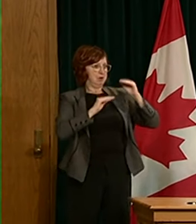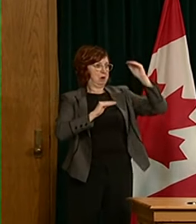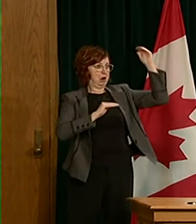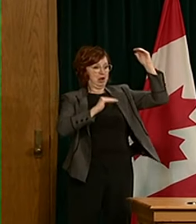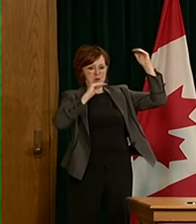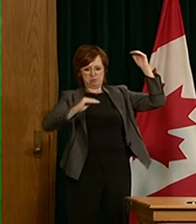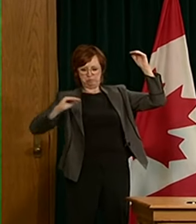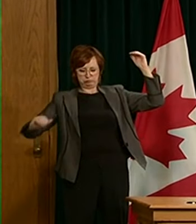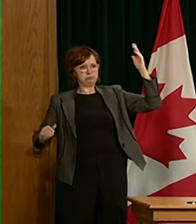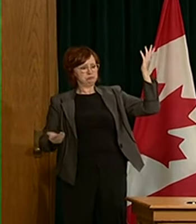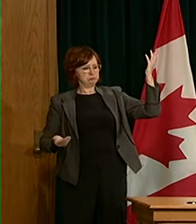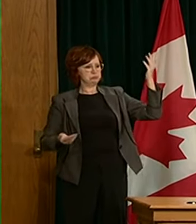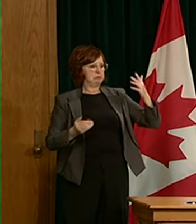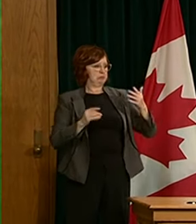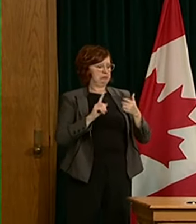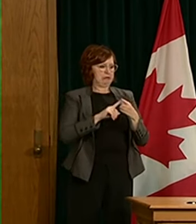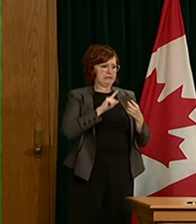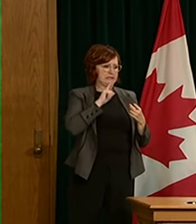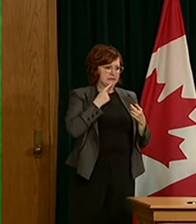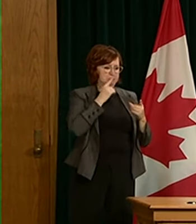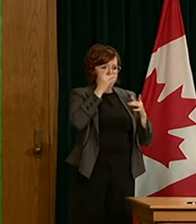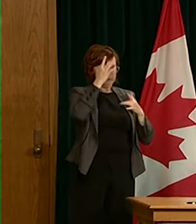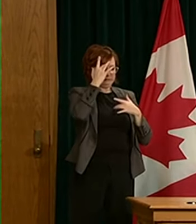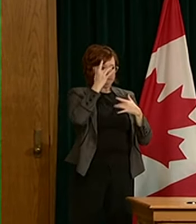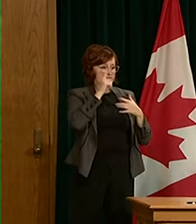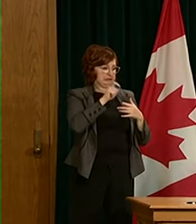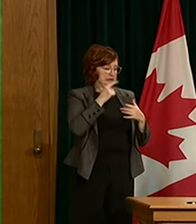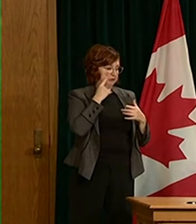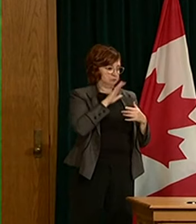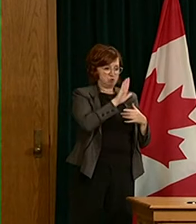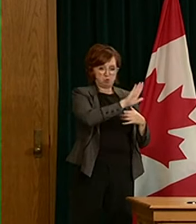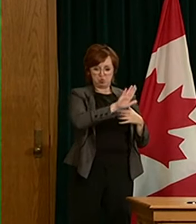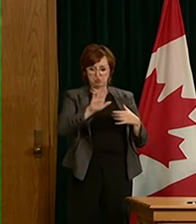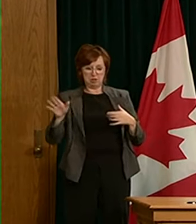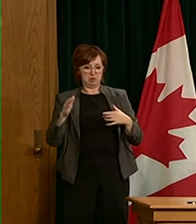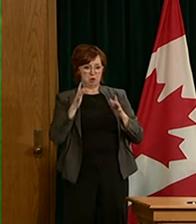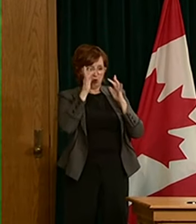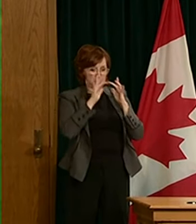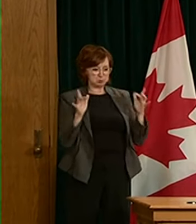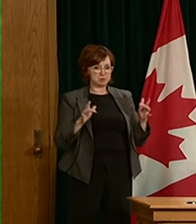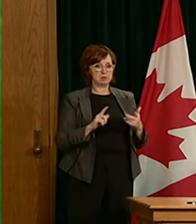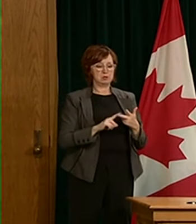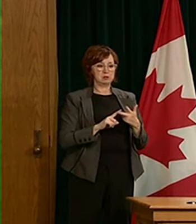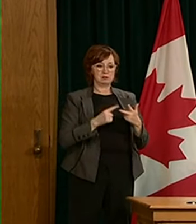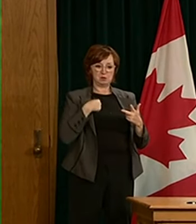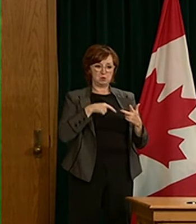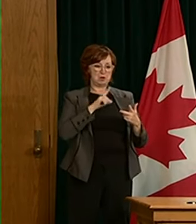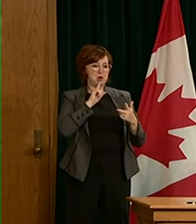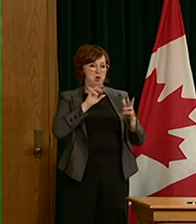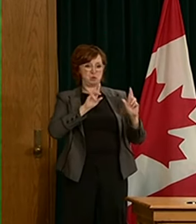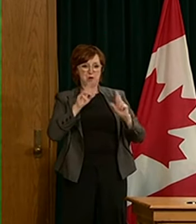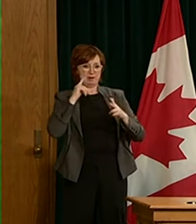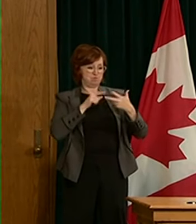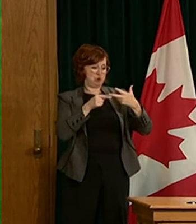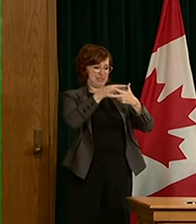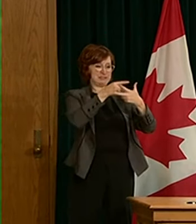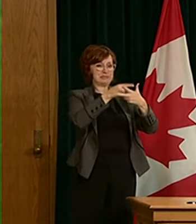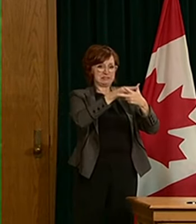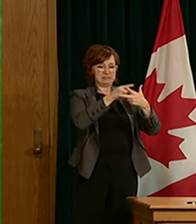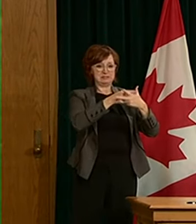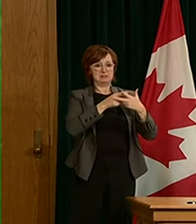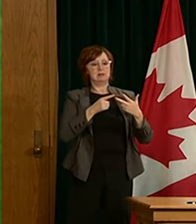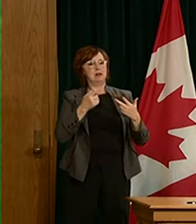the acute care needs for the system. And we are preparing for the worst case scenario. So with respect to what's changed, we have got more